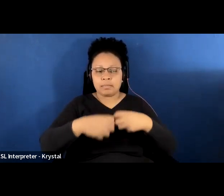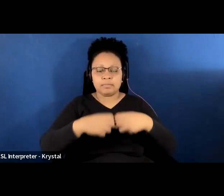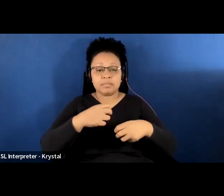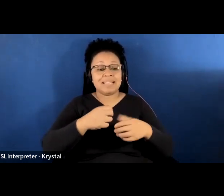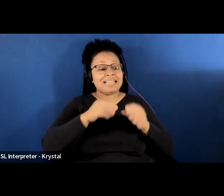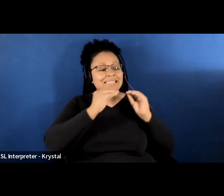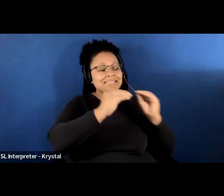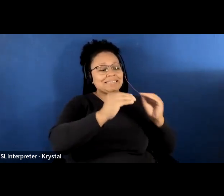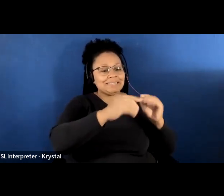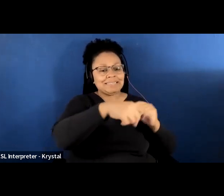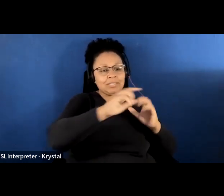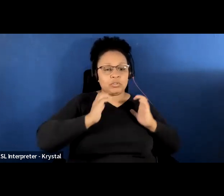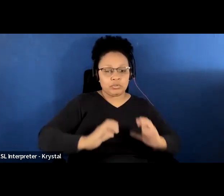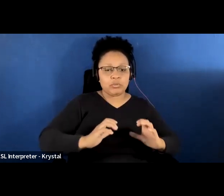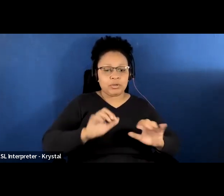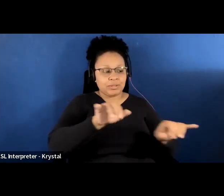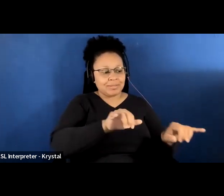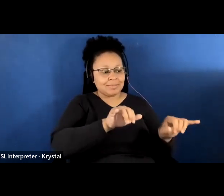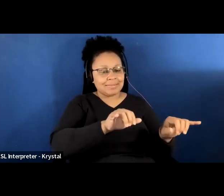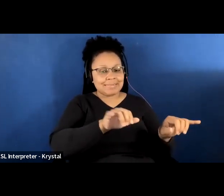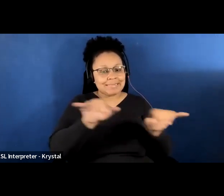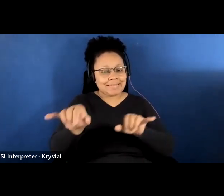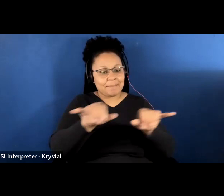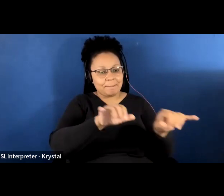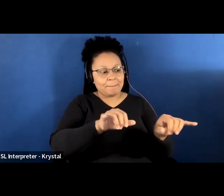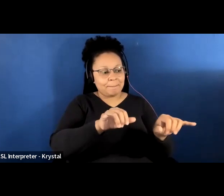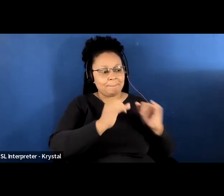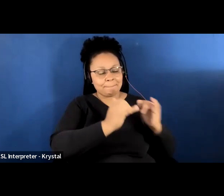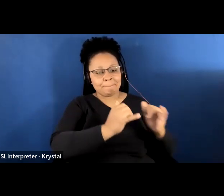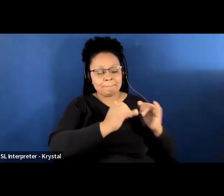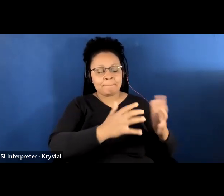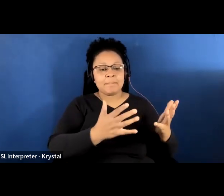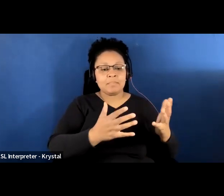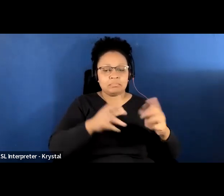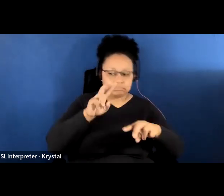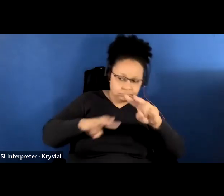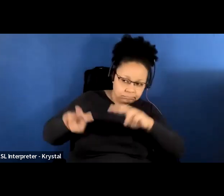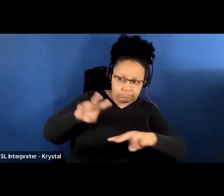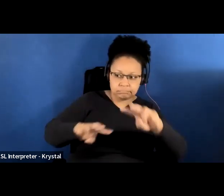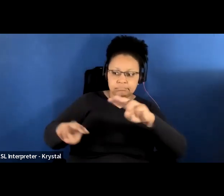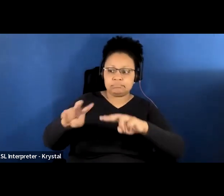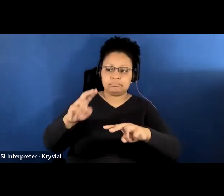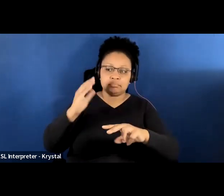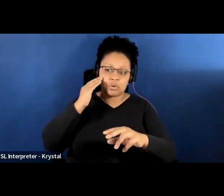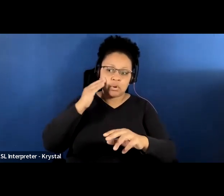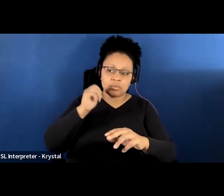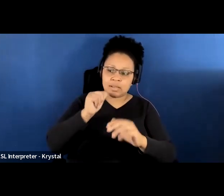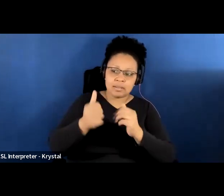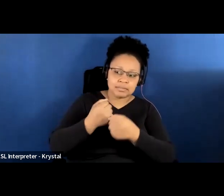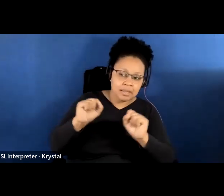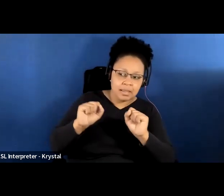very reasonable independent living skill to look at and to take time to